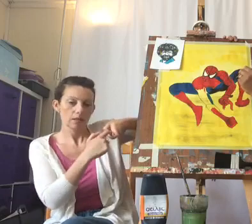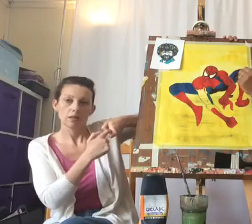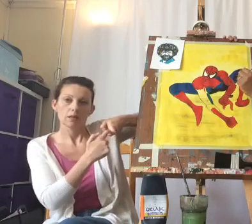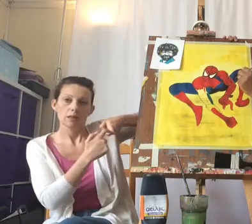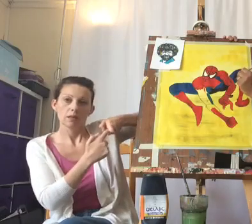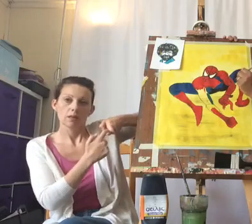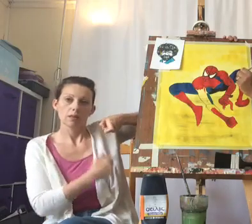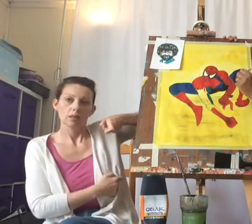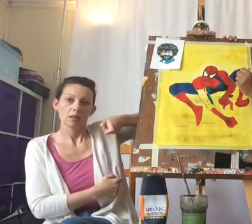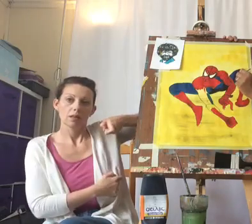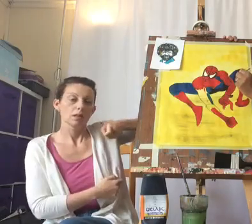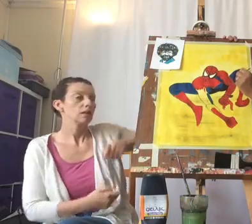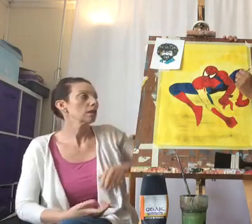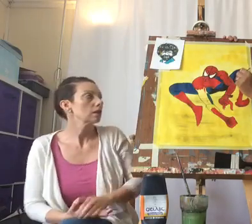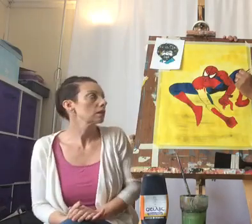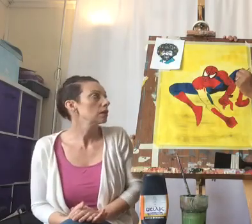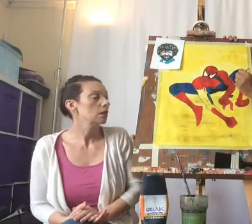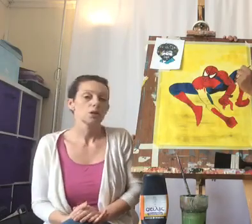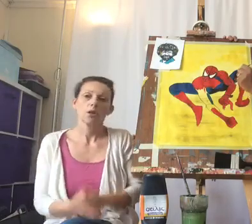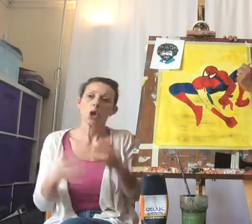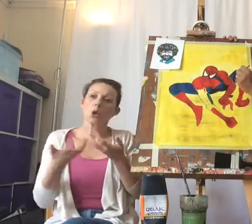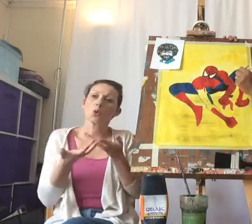where his leg is,